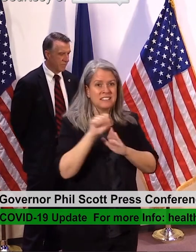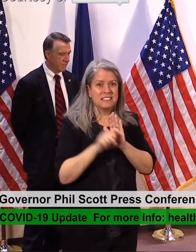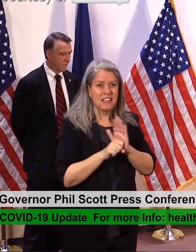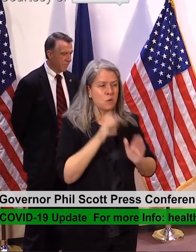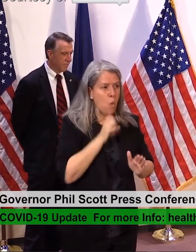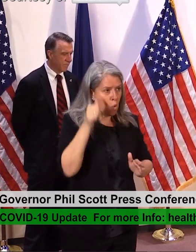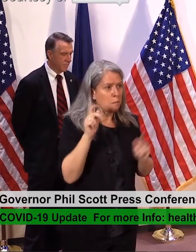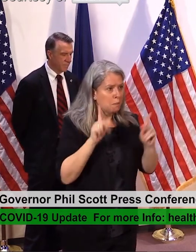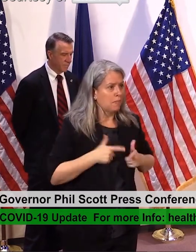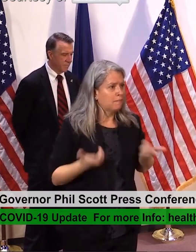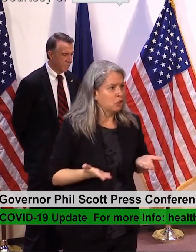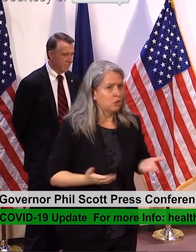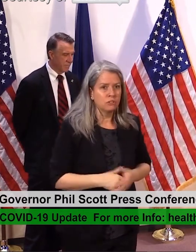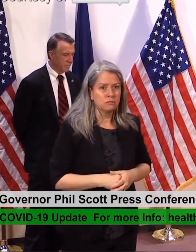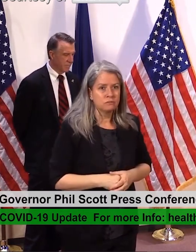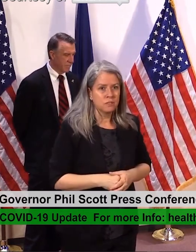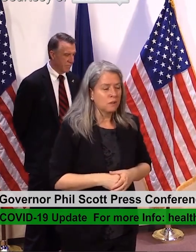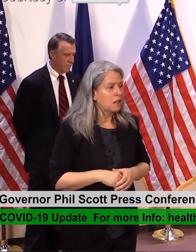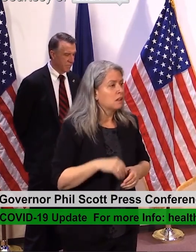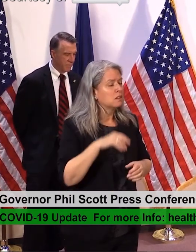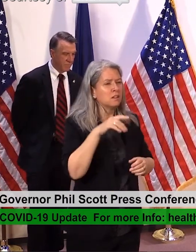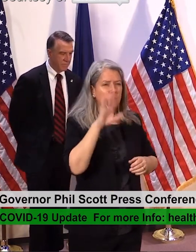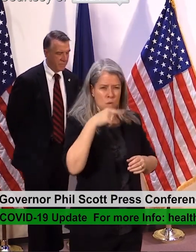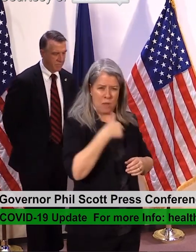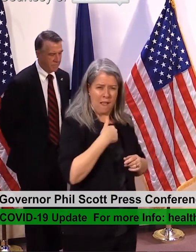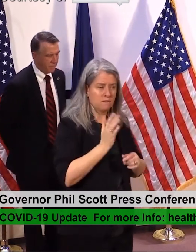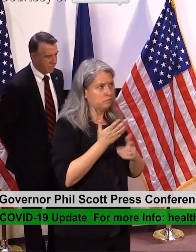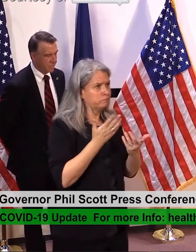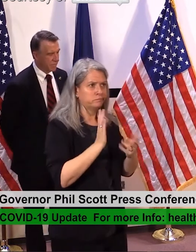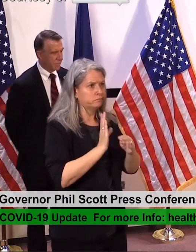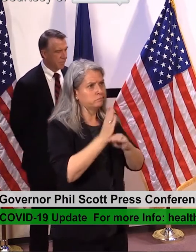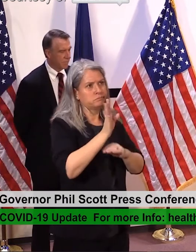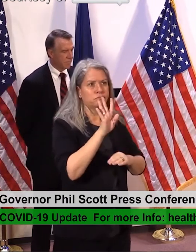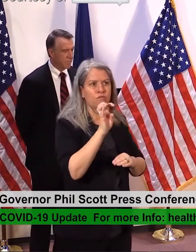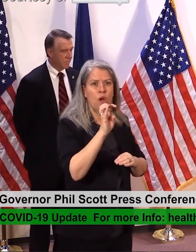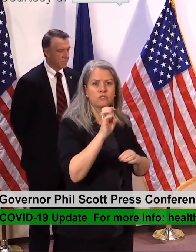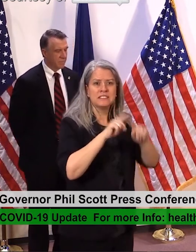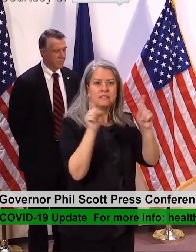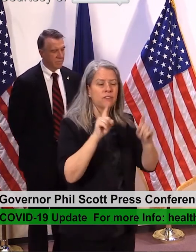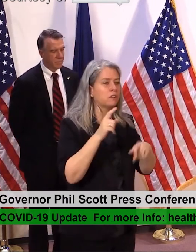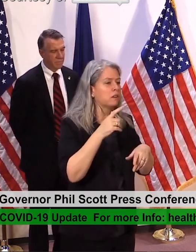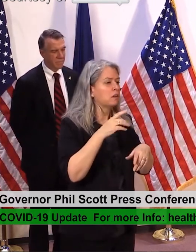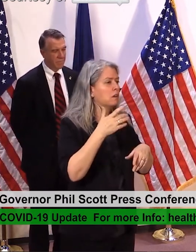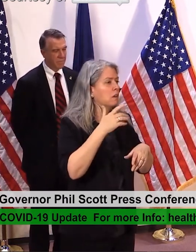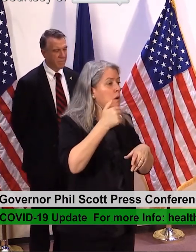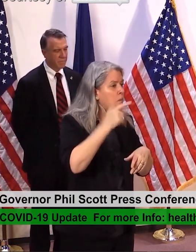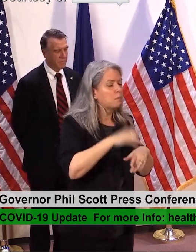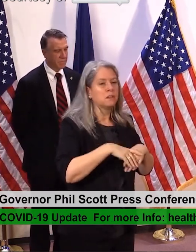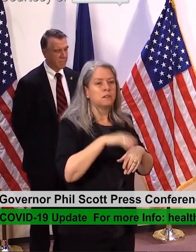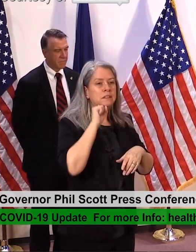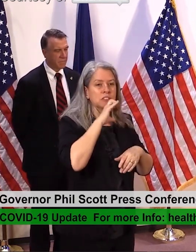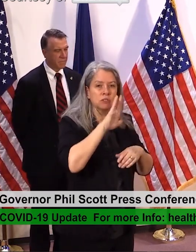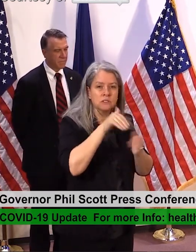Doesn't mean, though, that you know, there are 400-plus facilities that older Vermonters who aren't living at home can